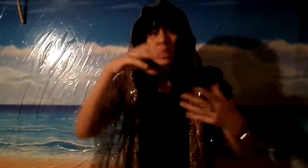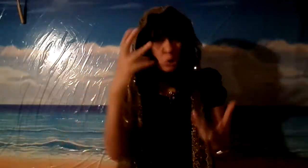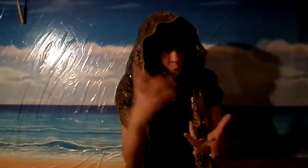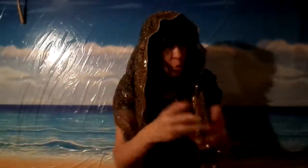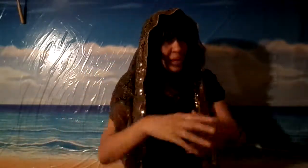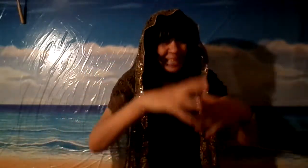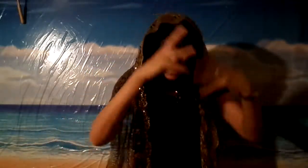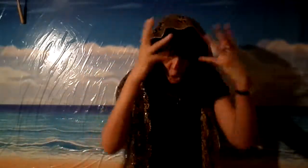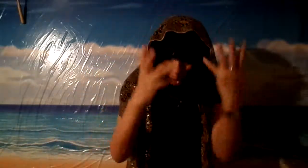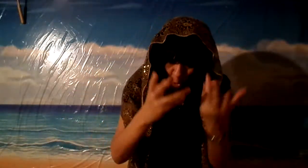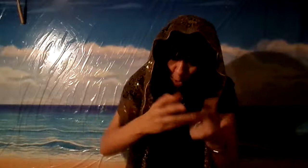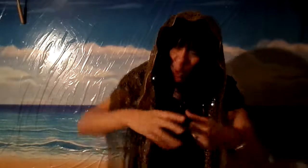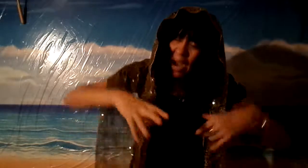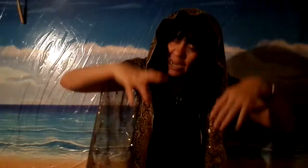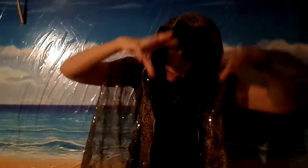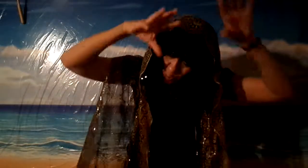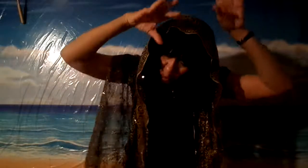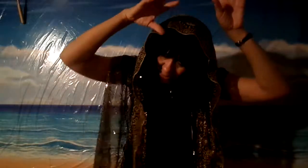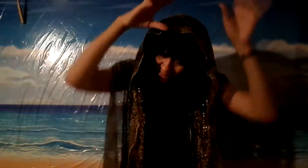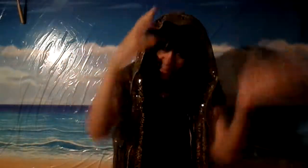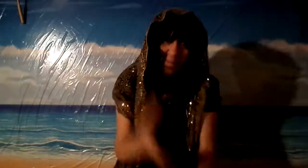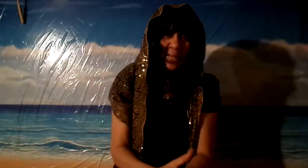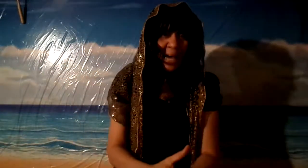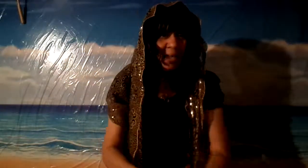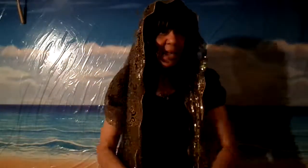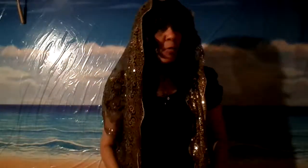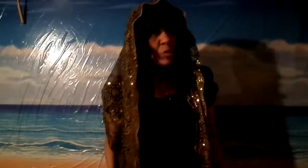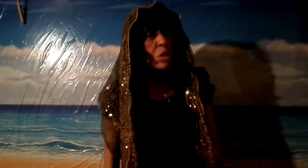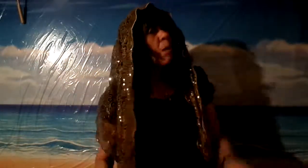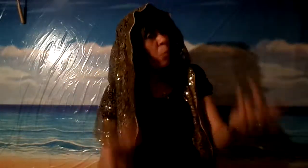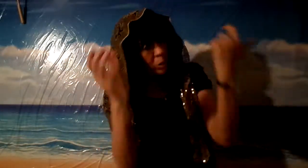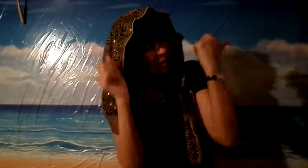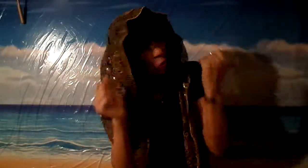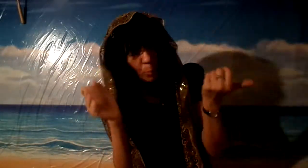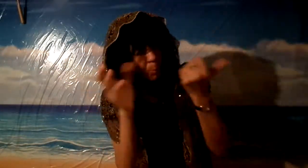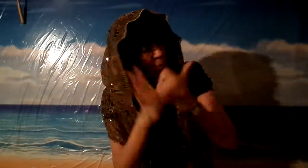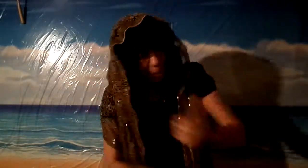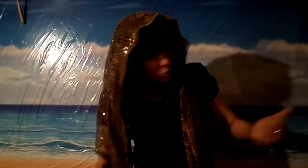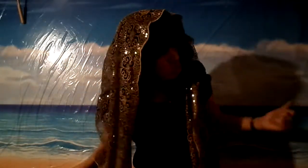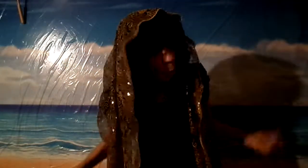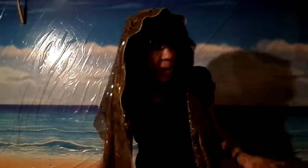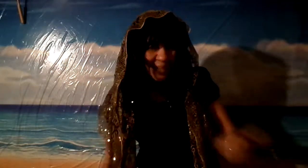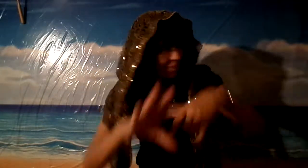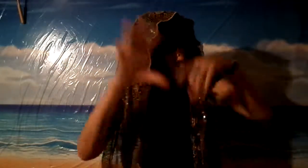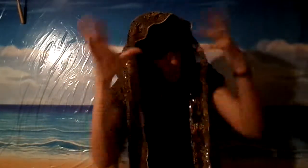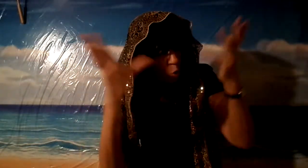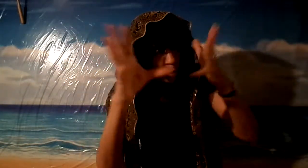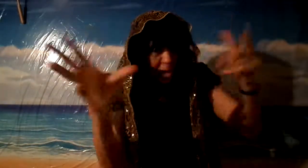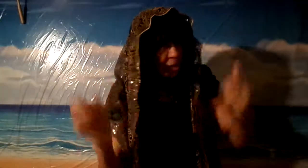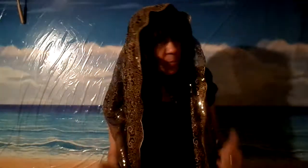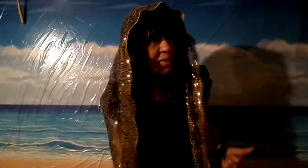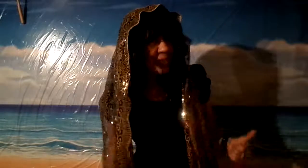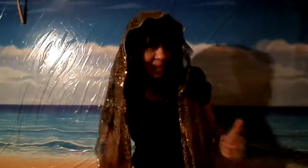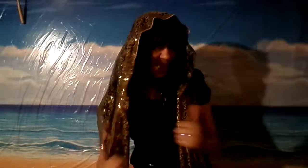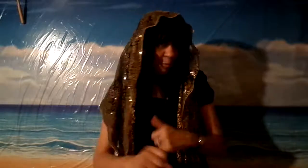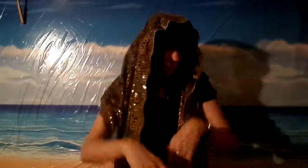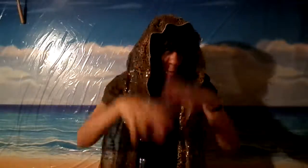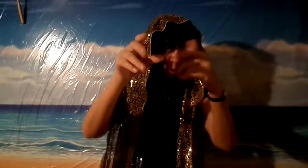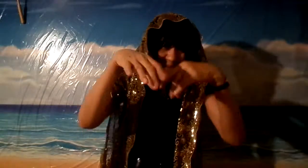truth, can show you how to speak in that language. But can no, because nobody can show you how to speak in that language. Only God